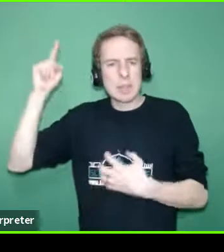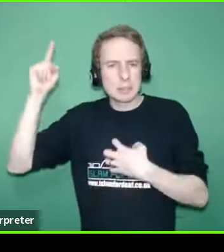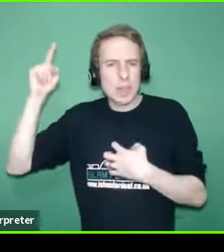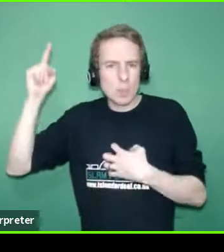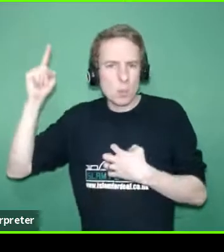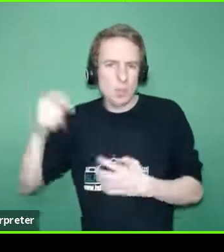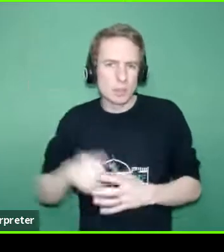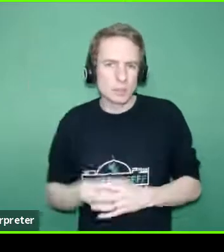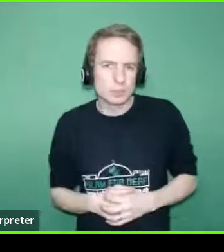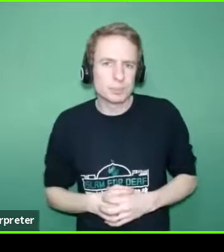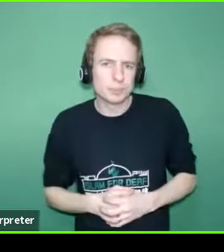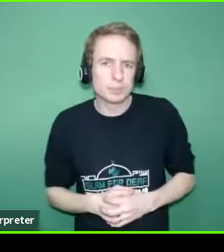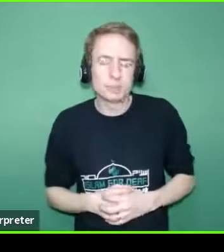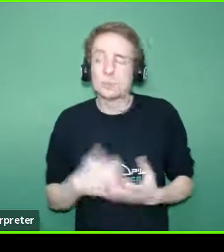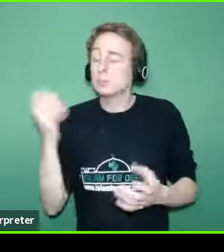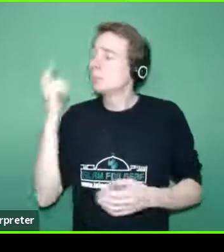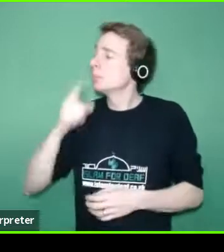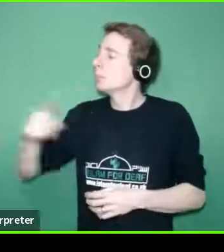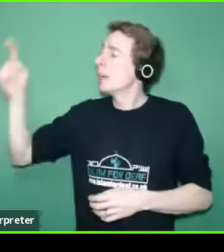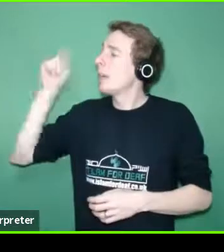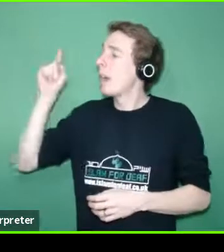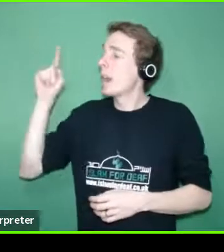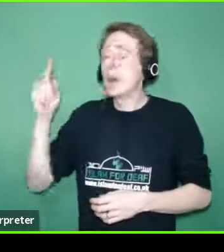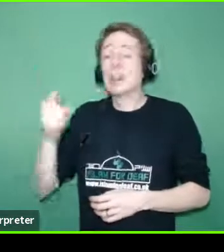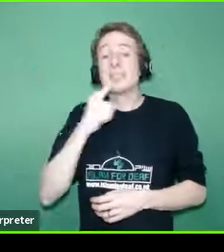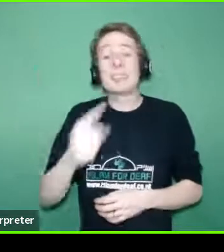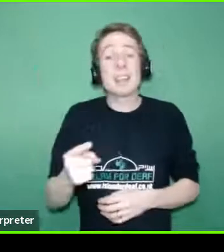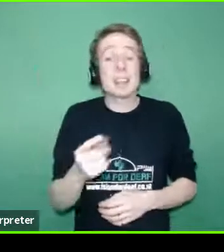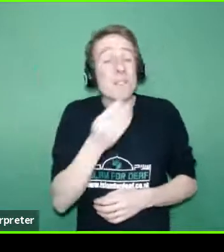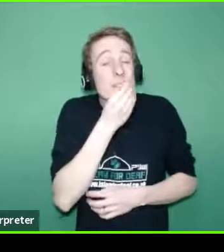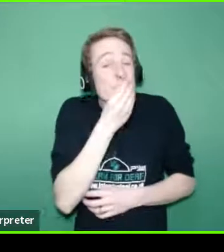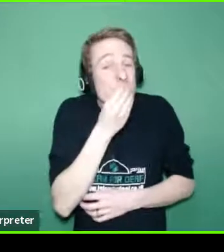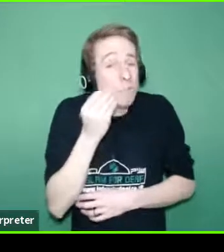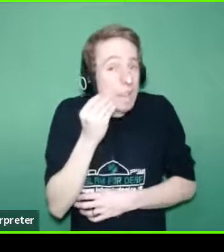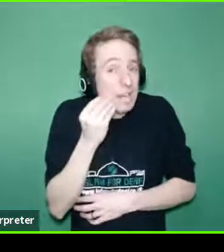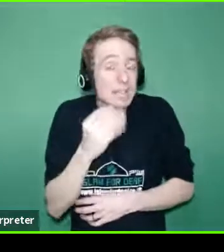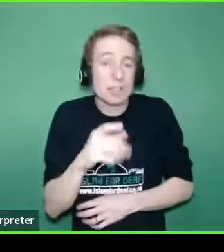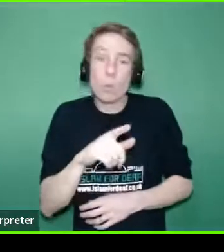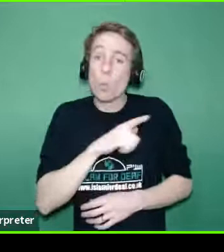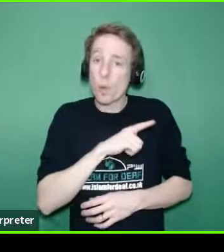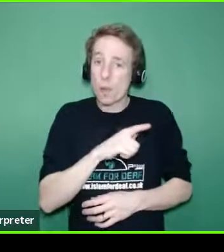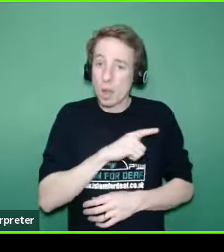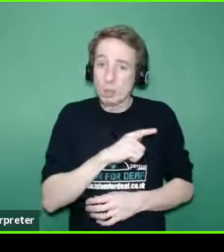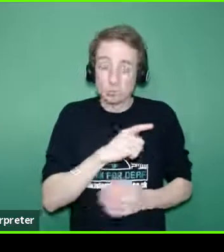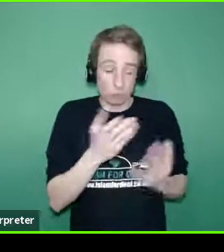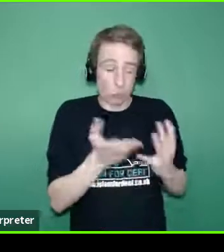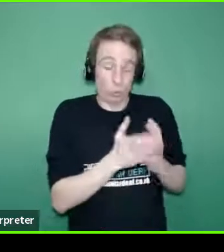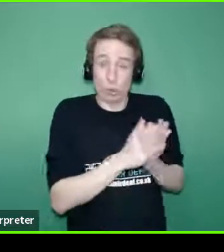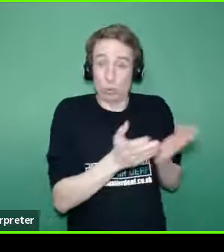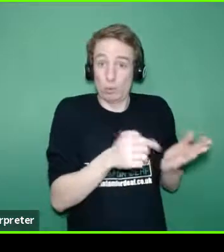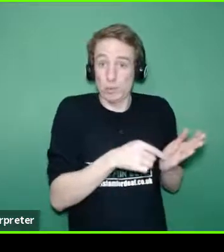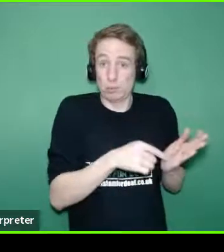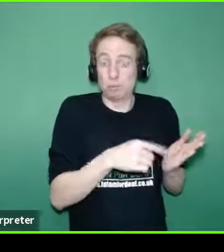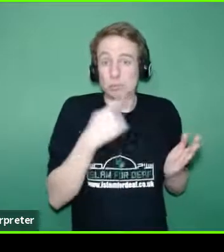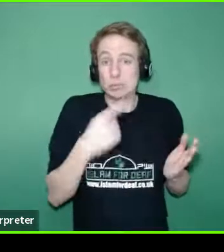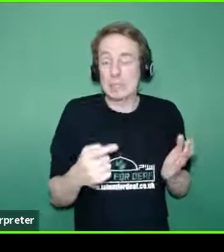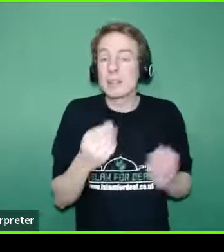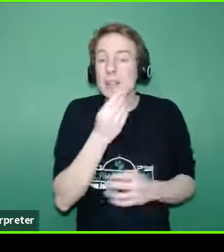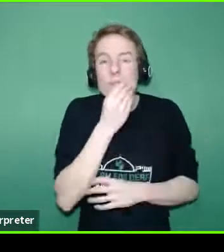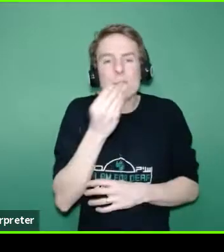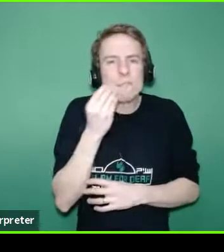verse that the reason behind fasting is, or the wisdom behind fasting